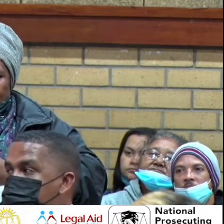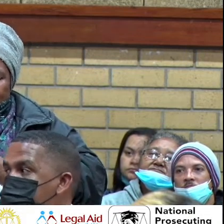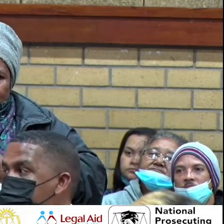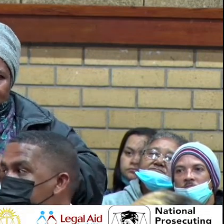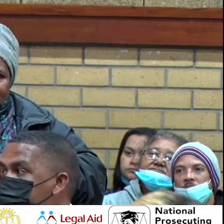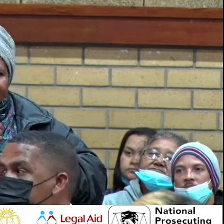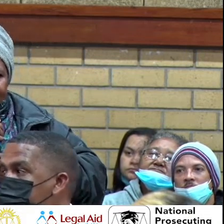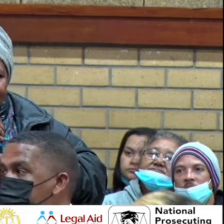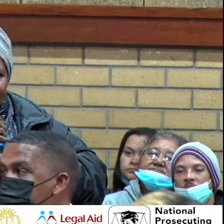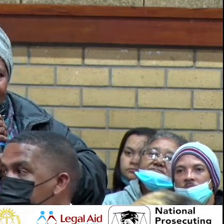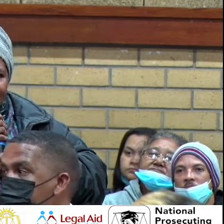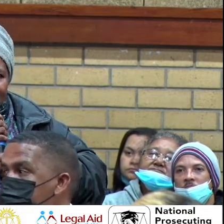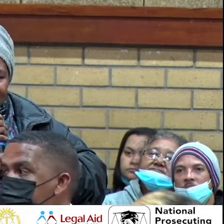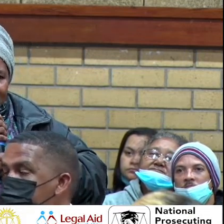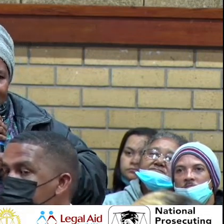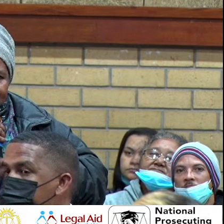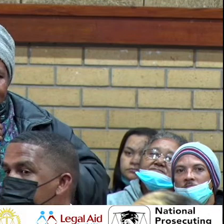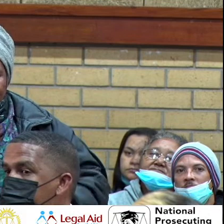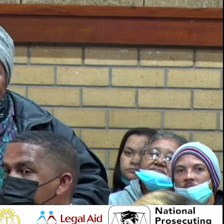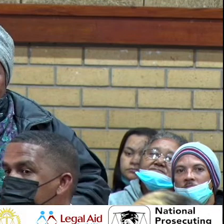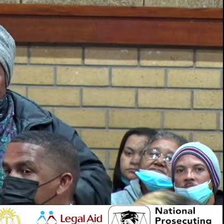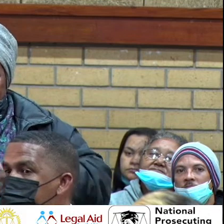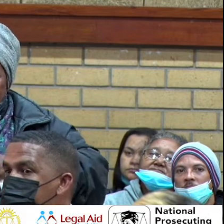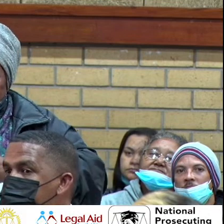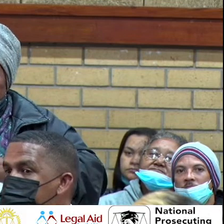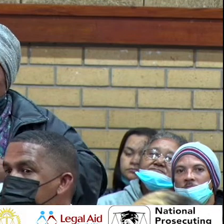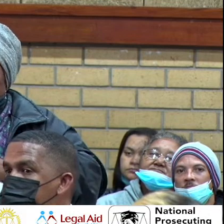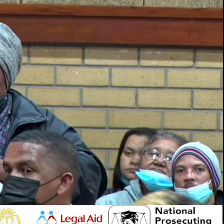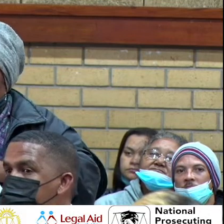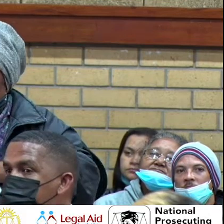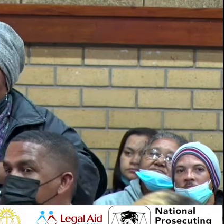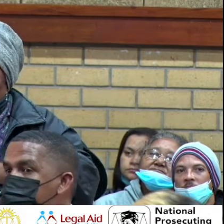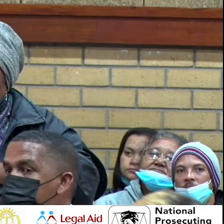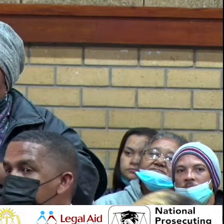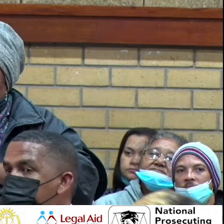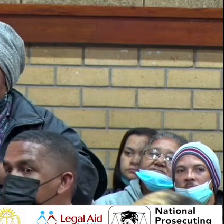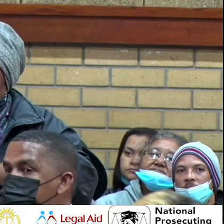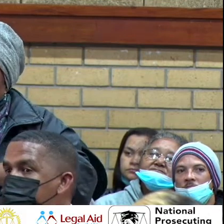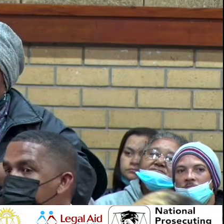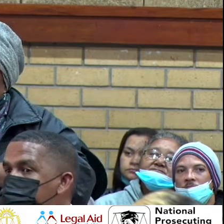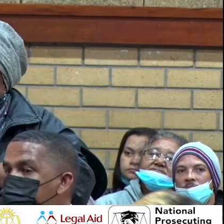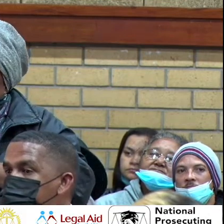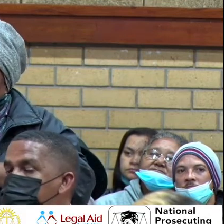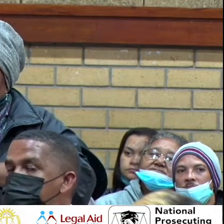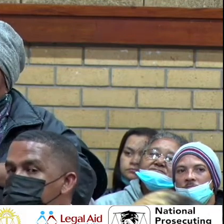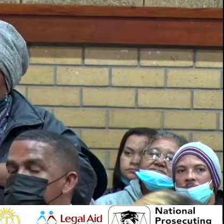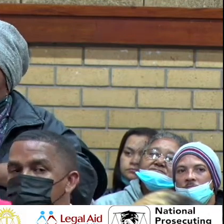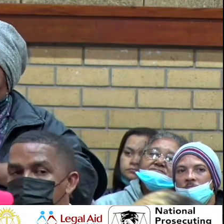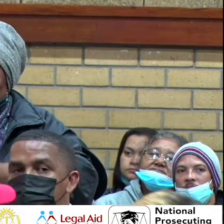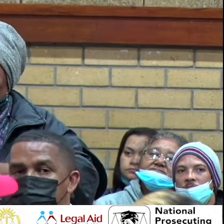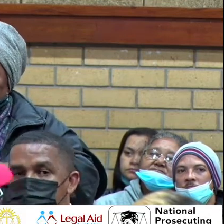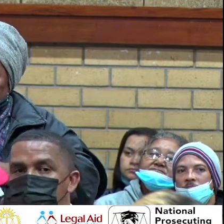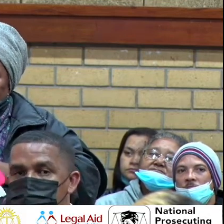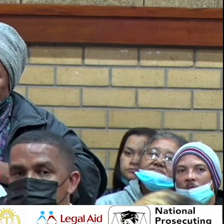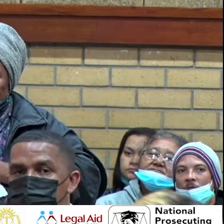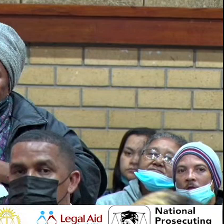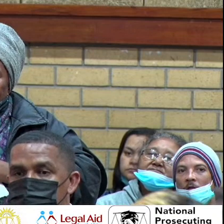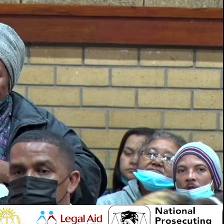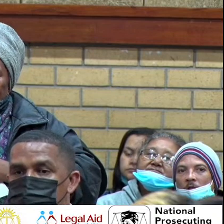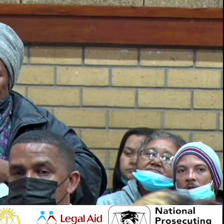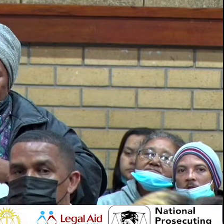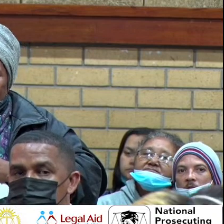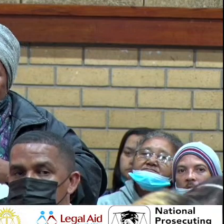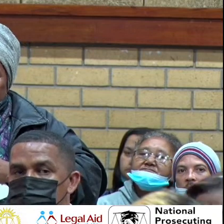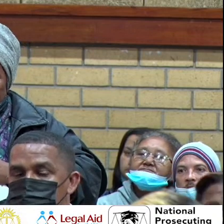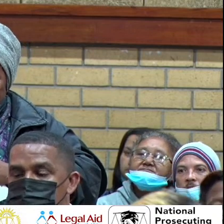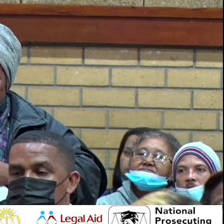Yacela guys. Department, ephethe that department, mayibashukumise.